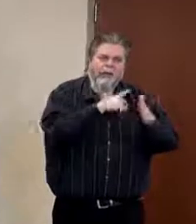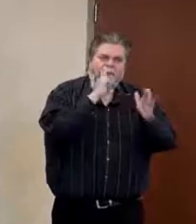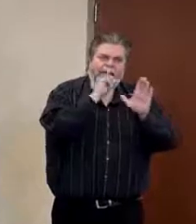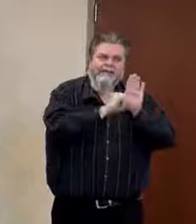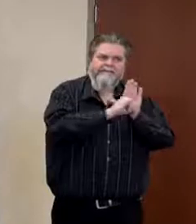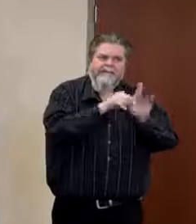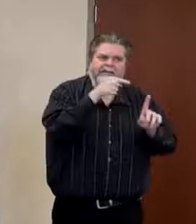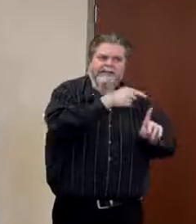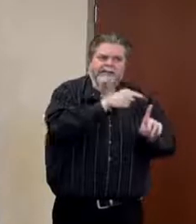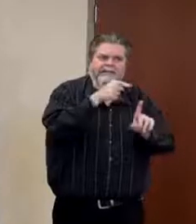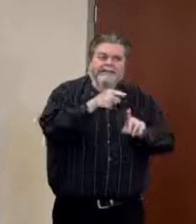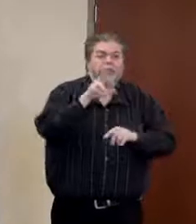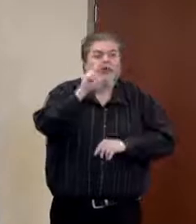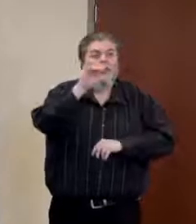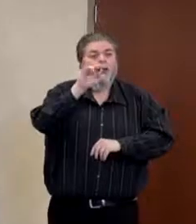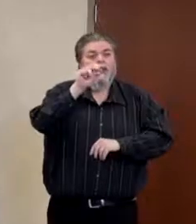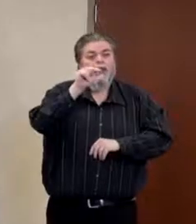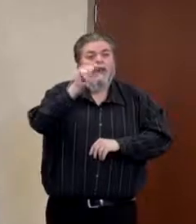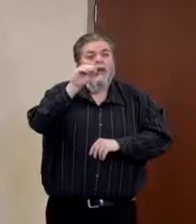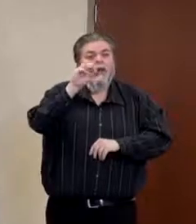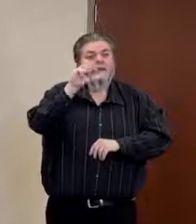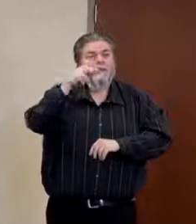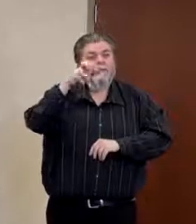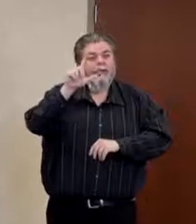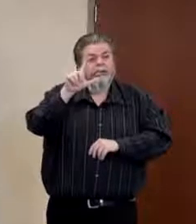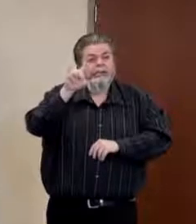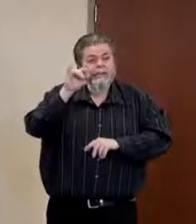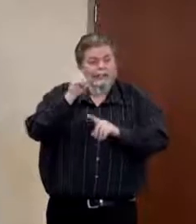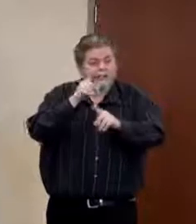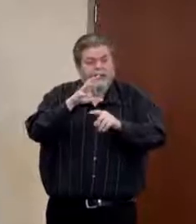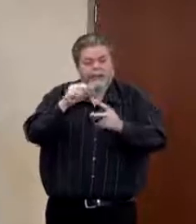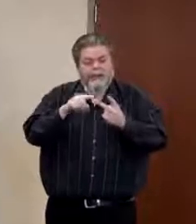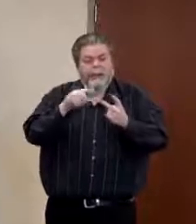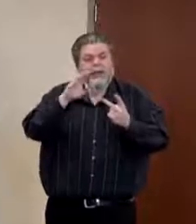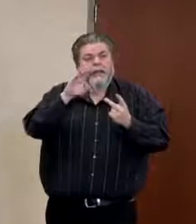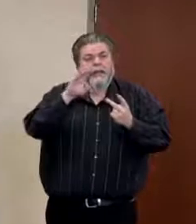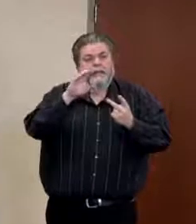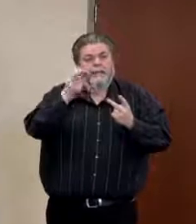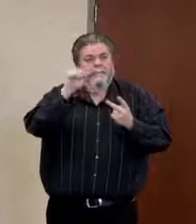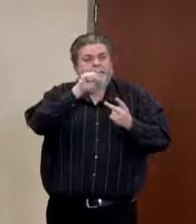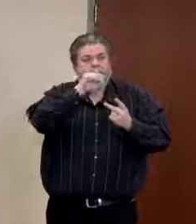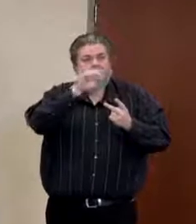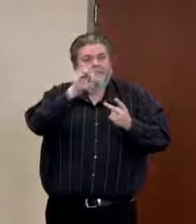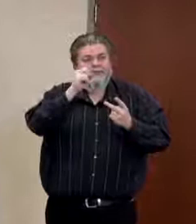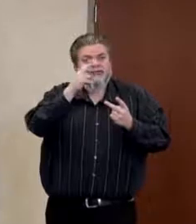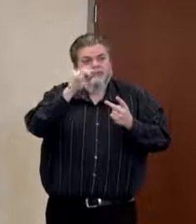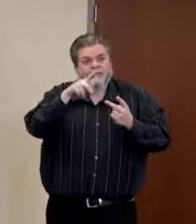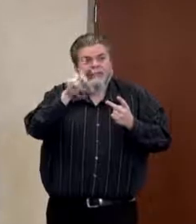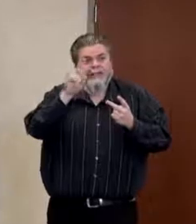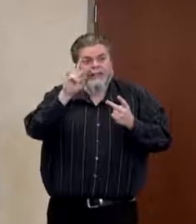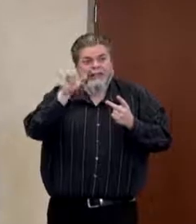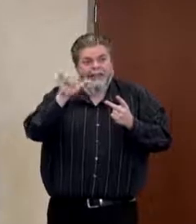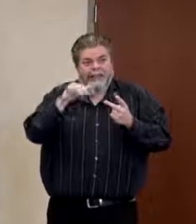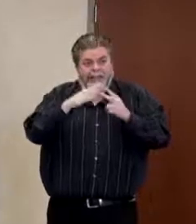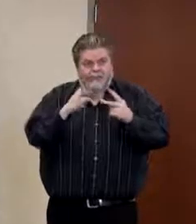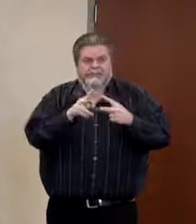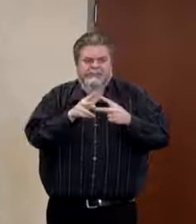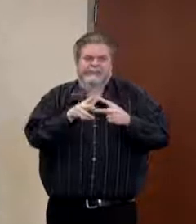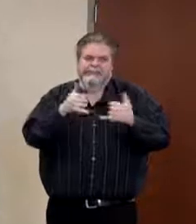So between the Union Gospel Mission, Bishop Dudley House, there's some good coordination going on there that is addressing that